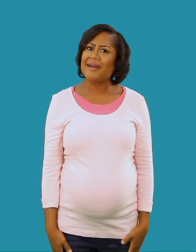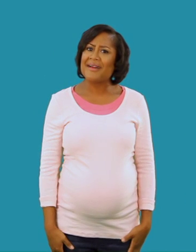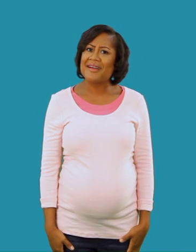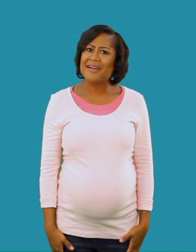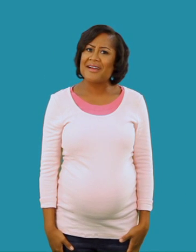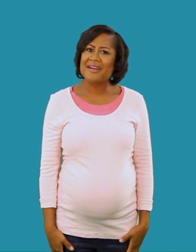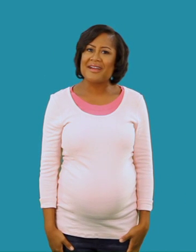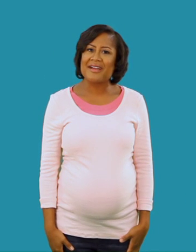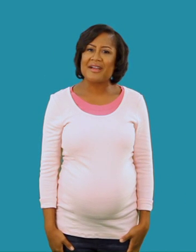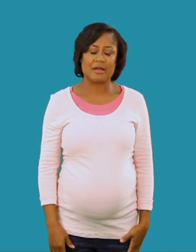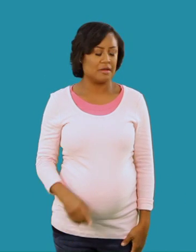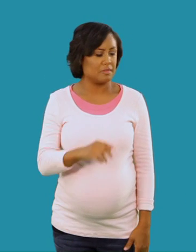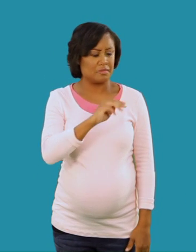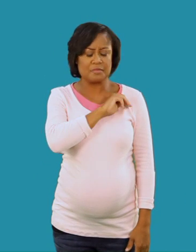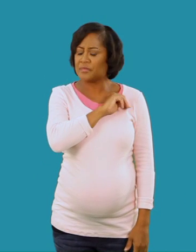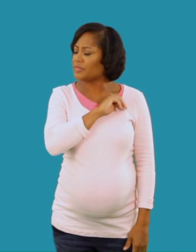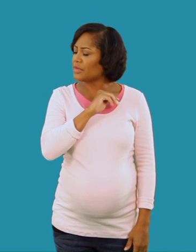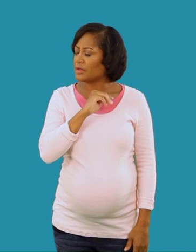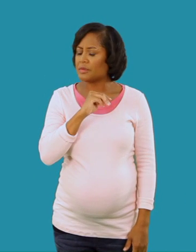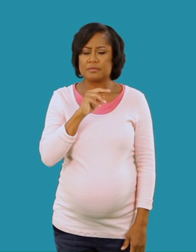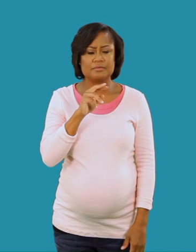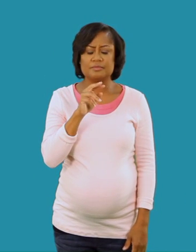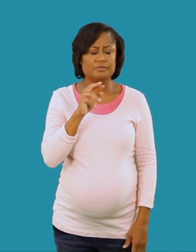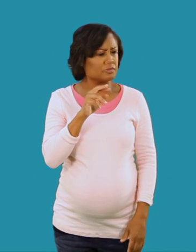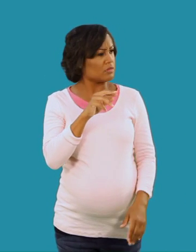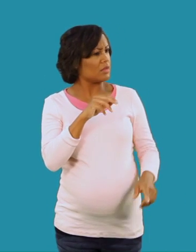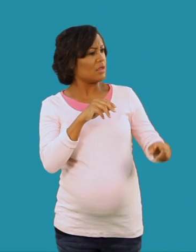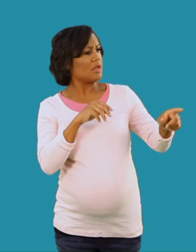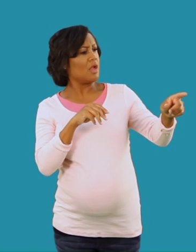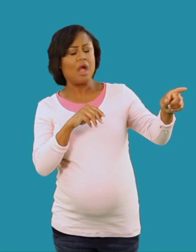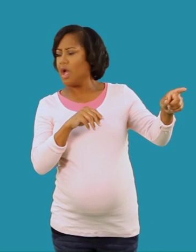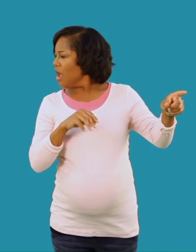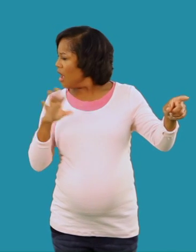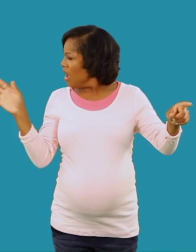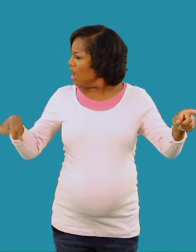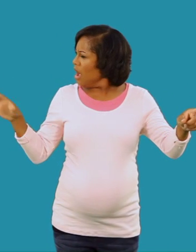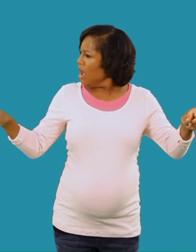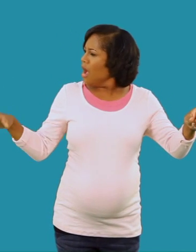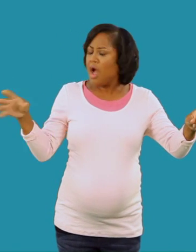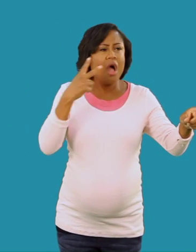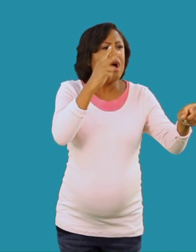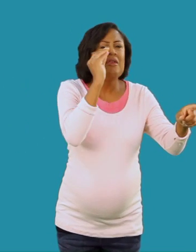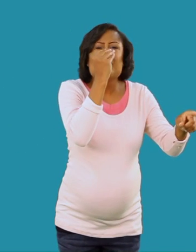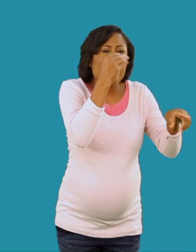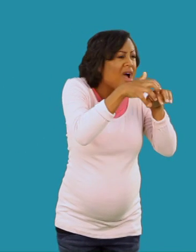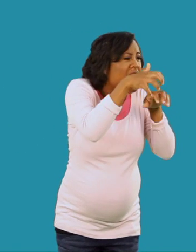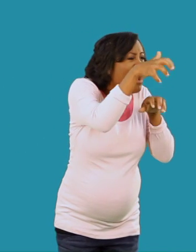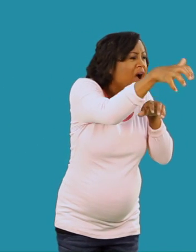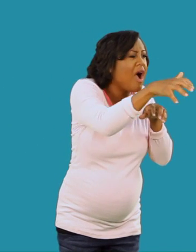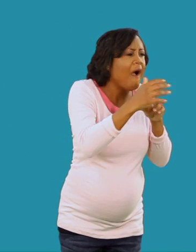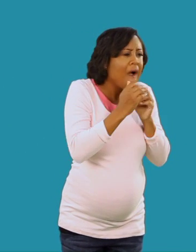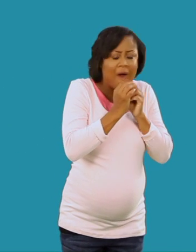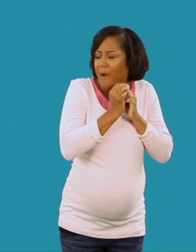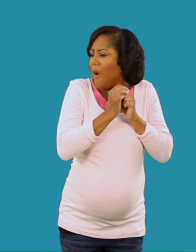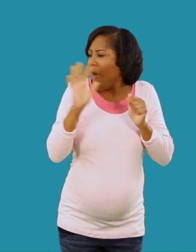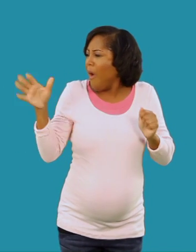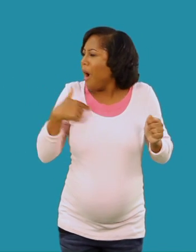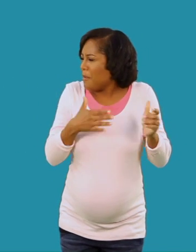Maria notices a flower bed and says, Look, flowers! I am going to pick some to take home